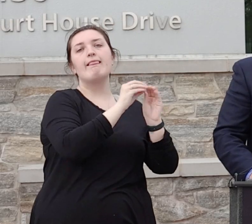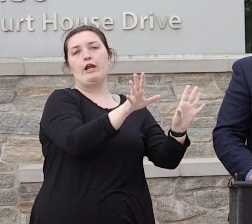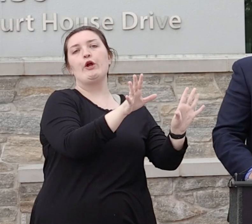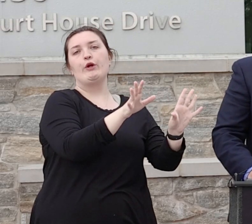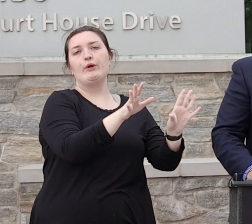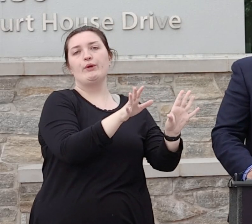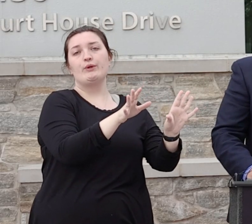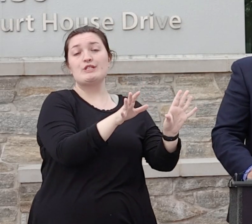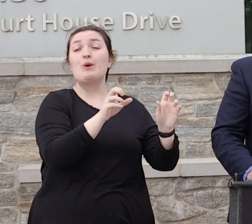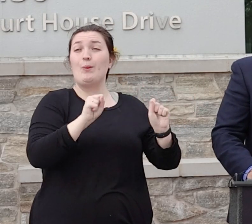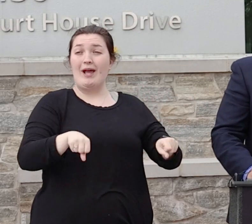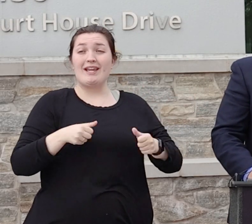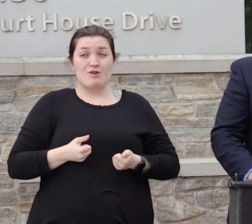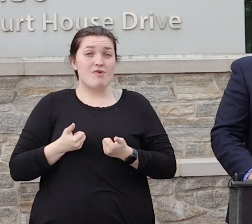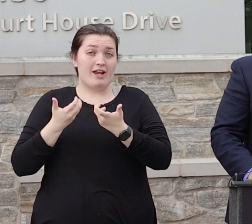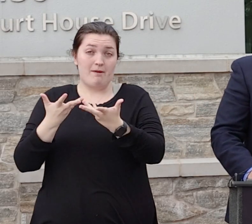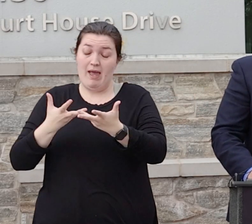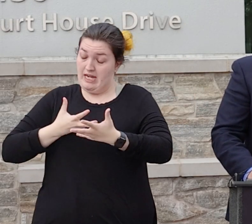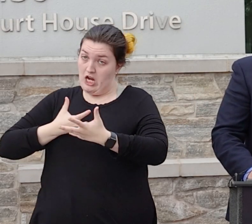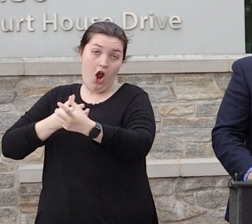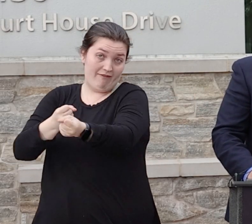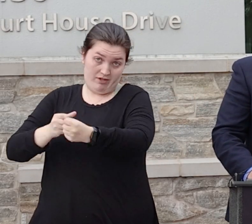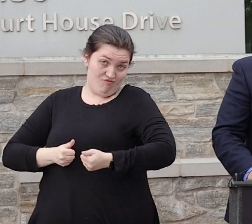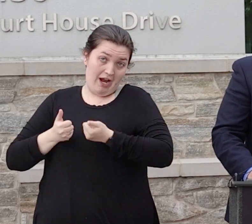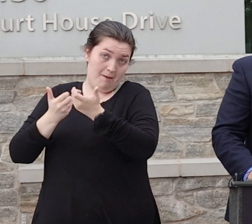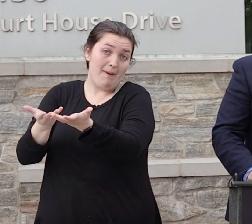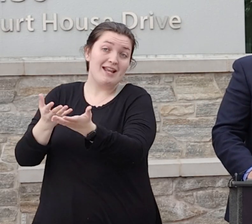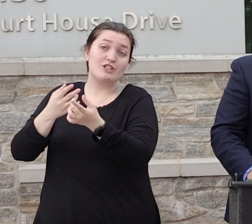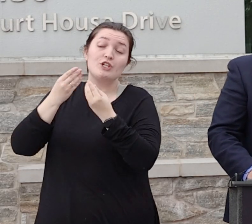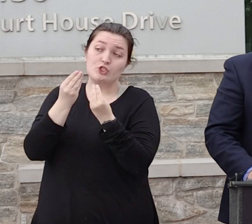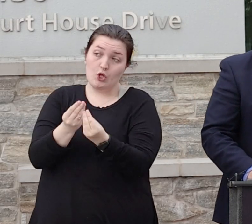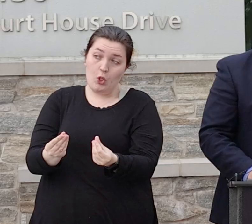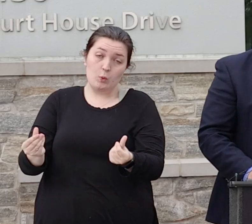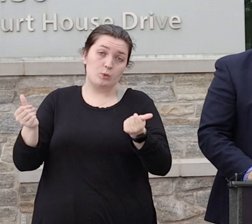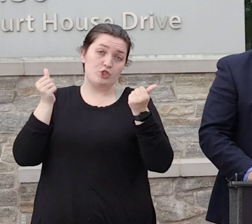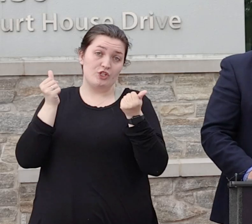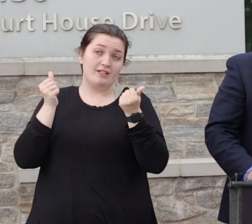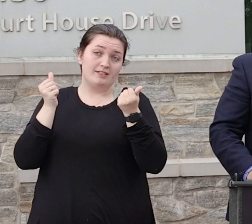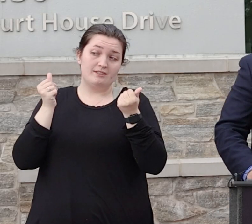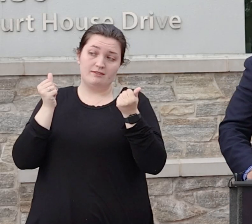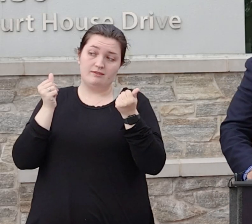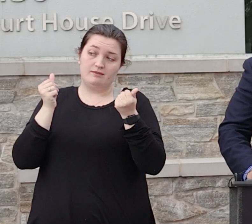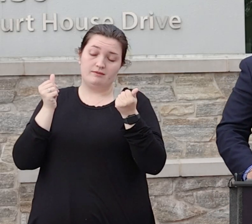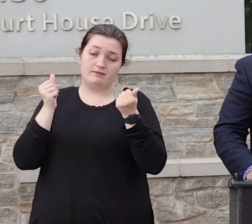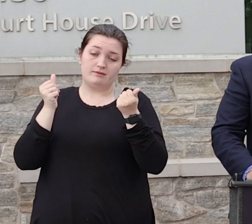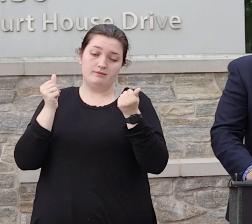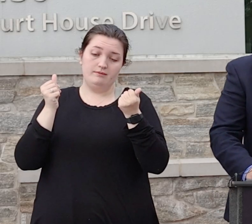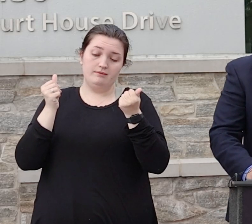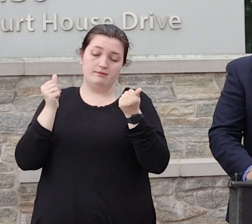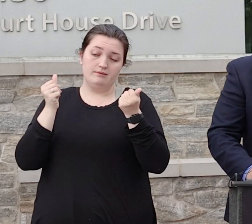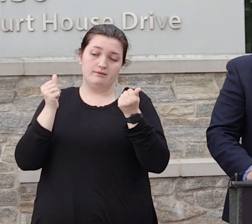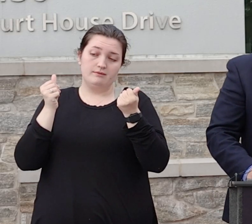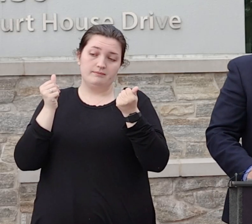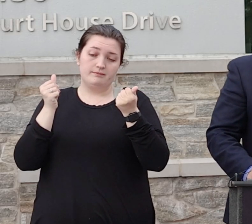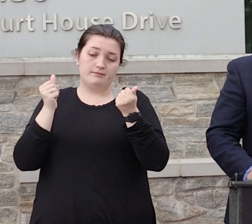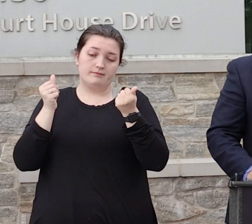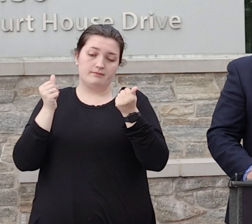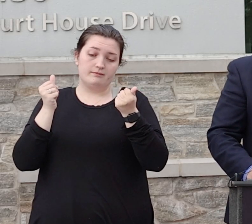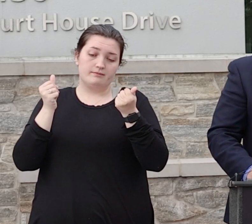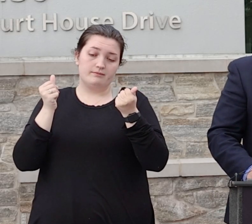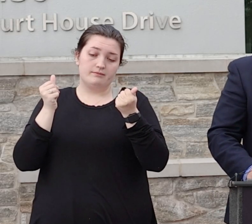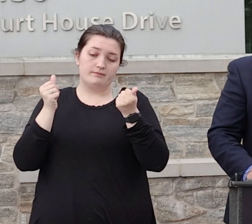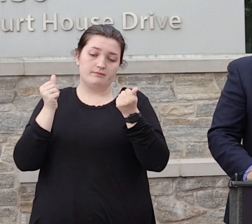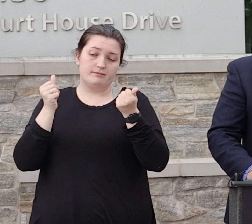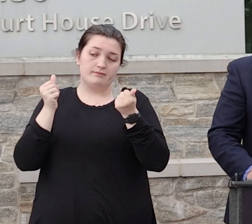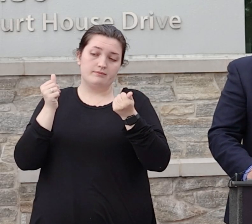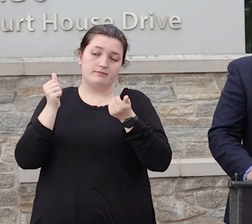great confidence a solution to the Board of Education that leverages updated projections and available